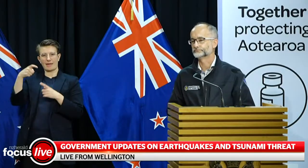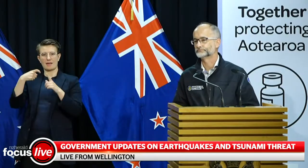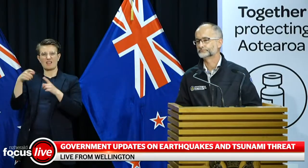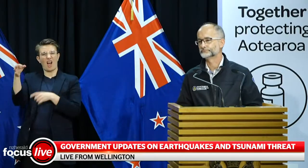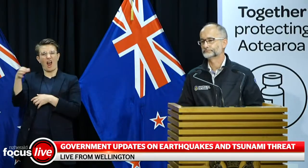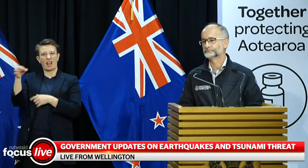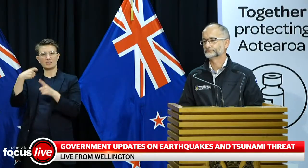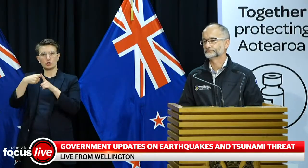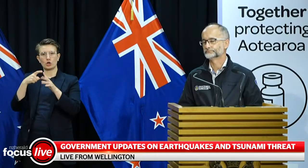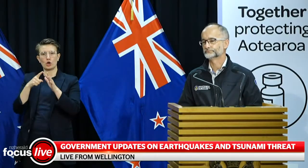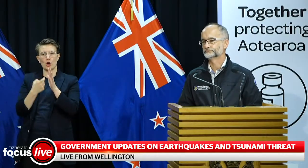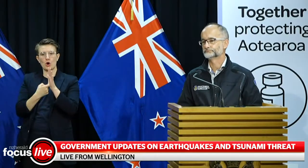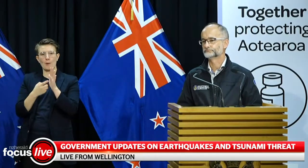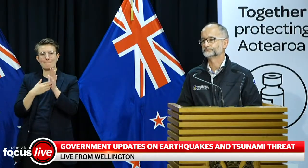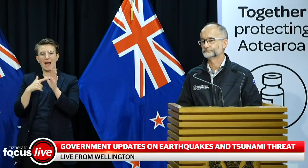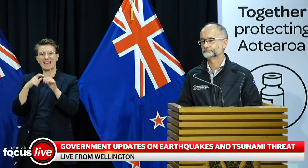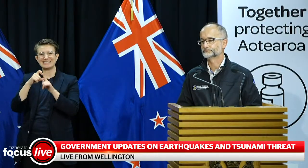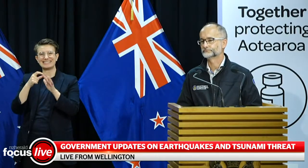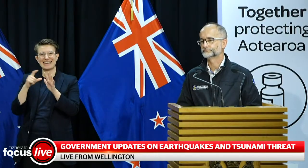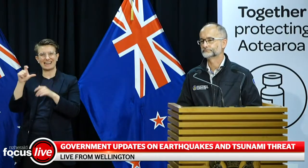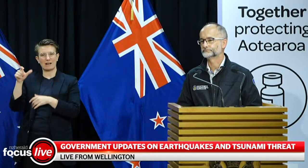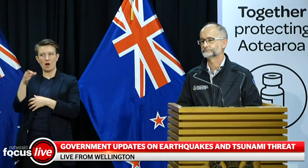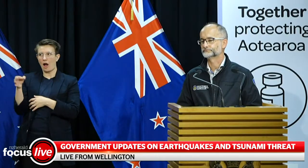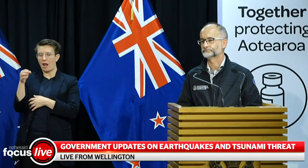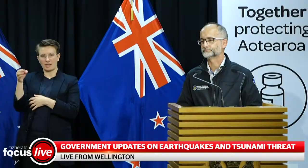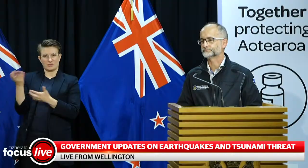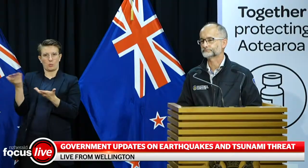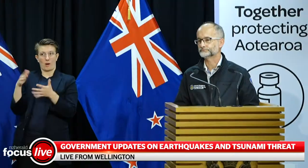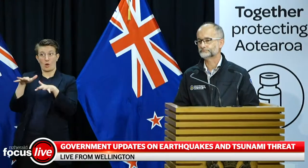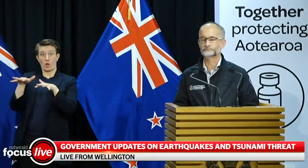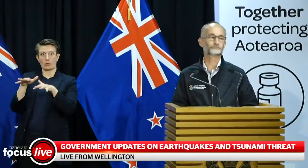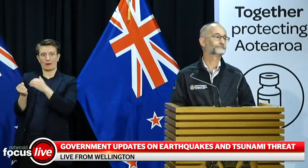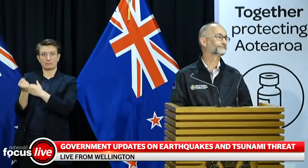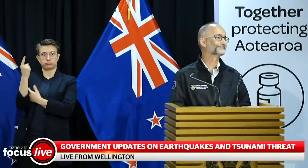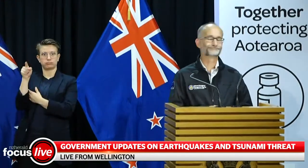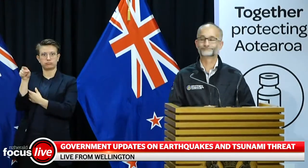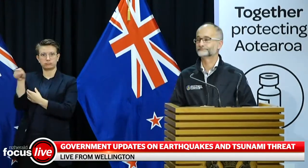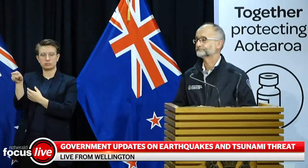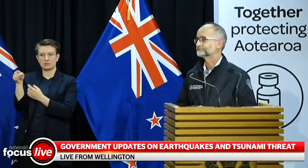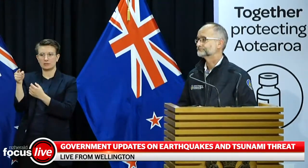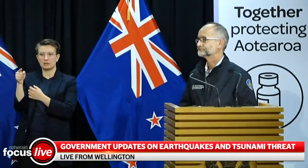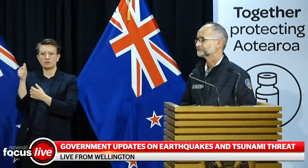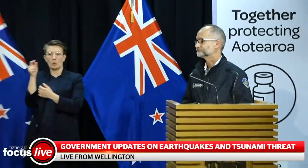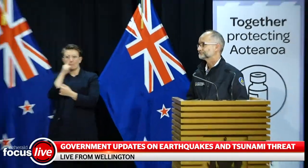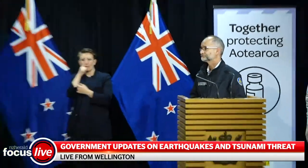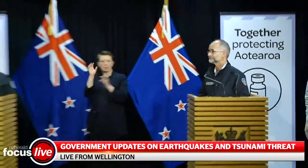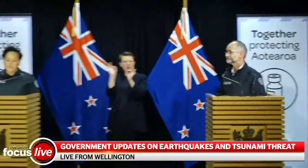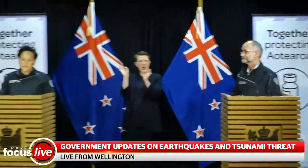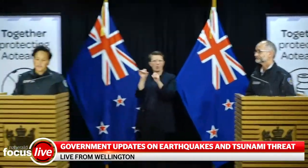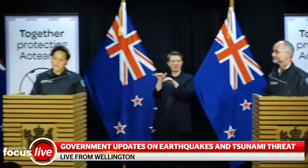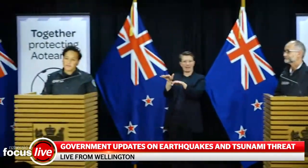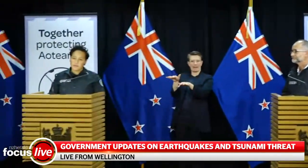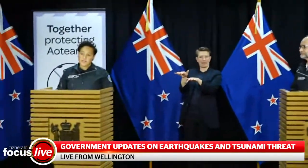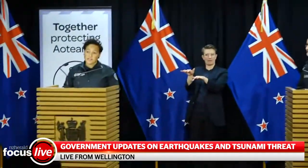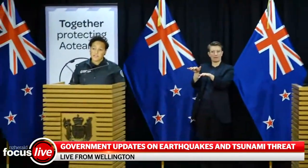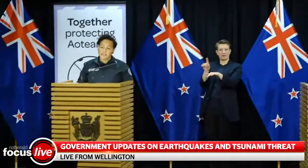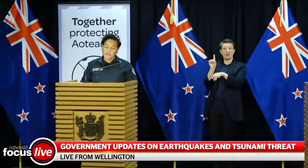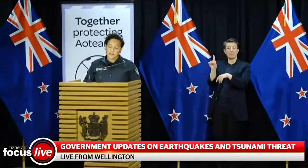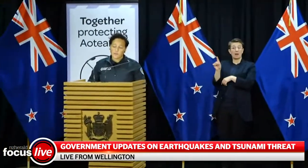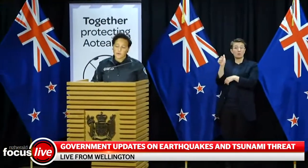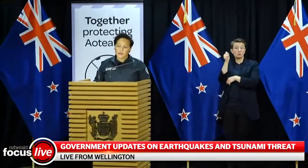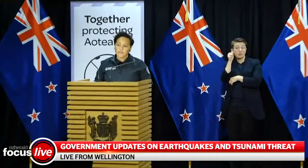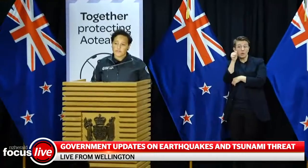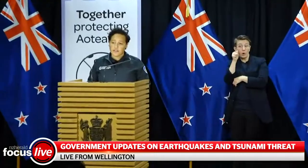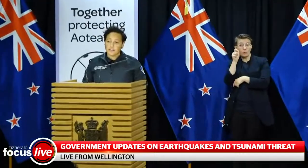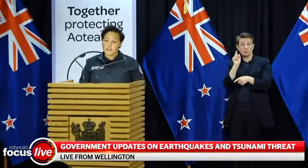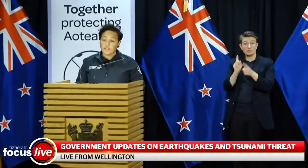do we have any idea of how bad the damage is to any of the kind of infrastructure that we do have there at this point? Yeah, we haven't received any information to date